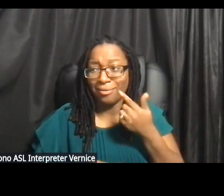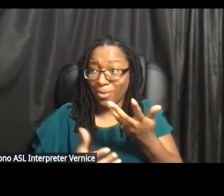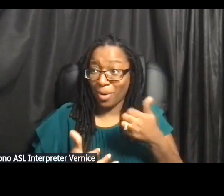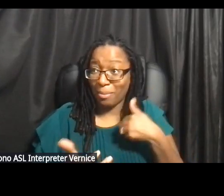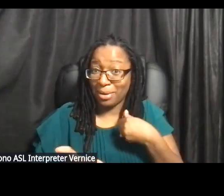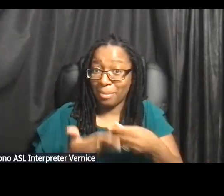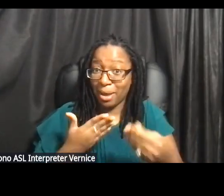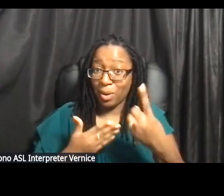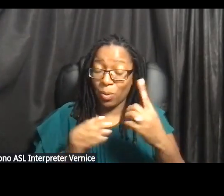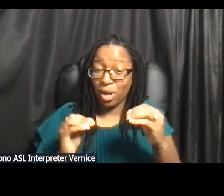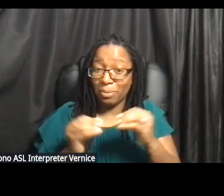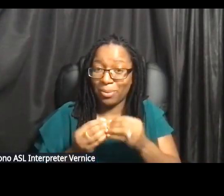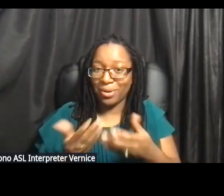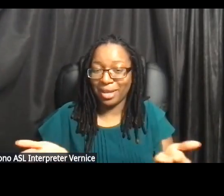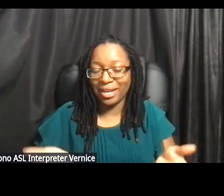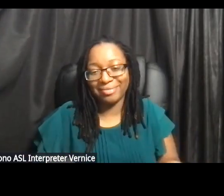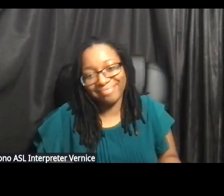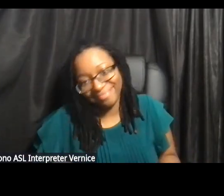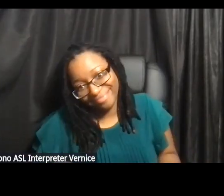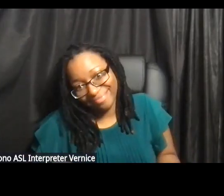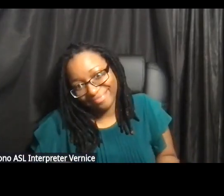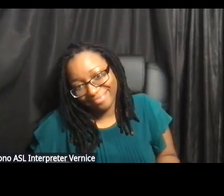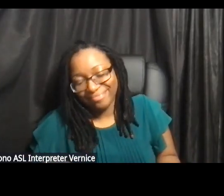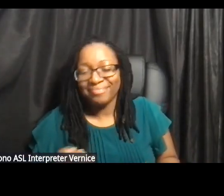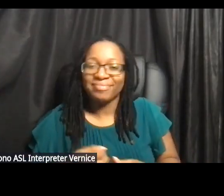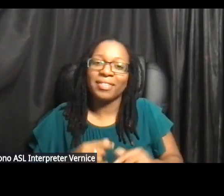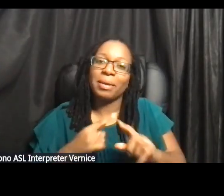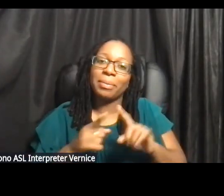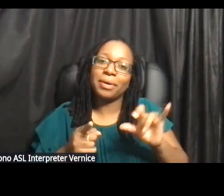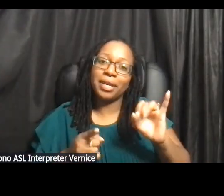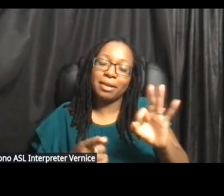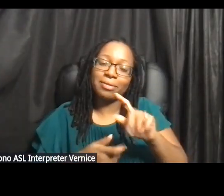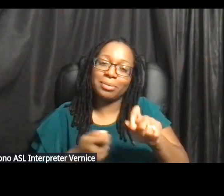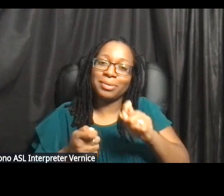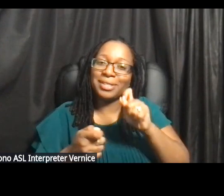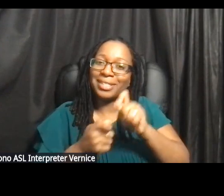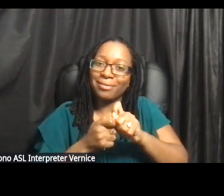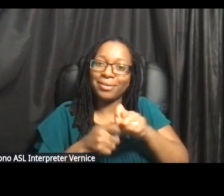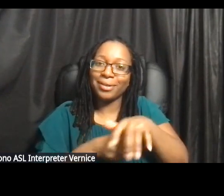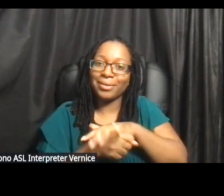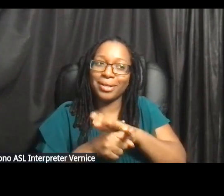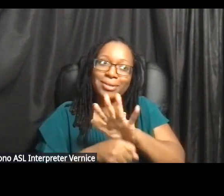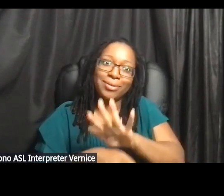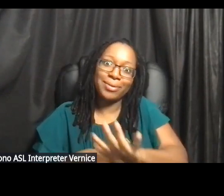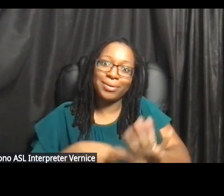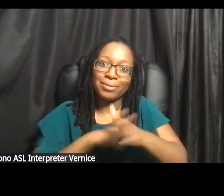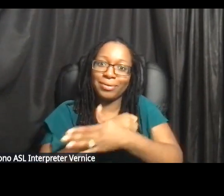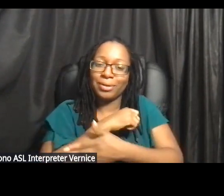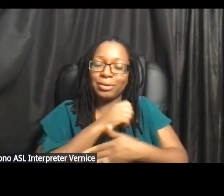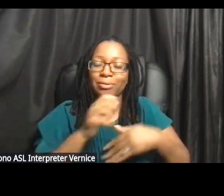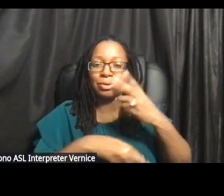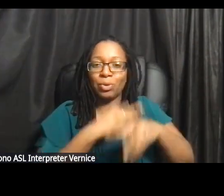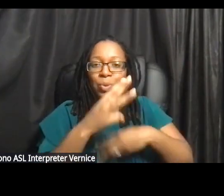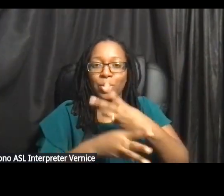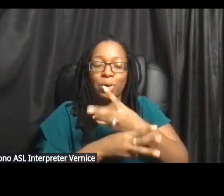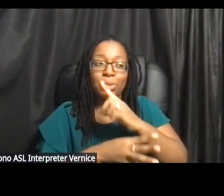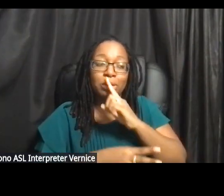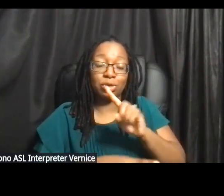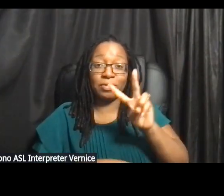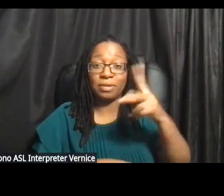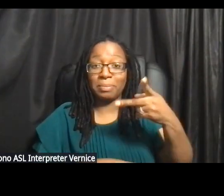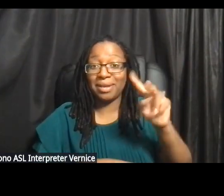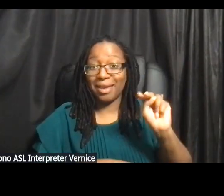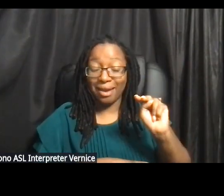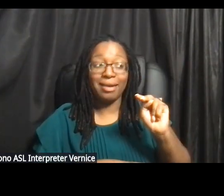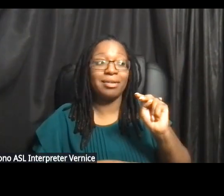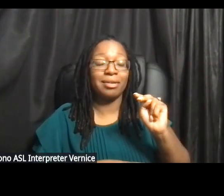union. If you want to connect to specific locations around the world, you might want to make sure the VPN in question has that location on their list. If you